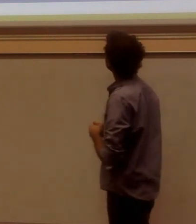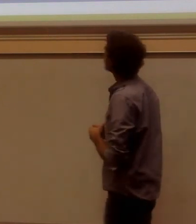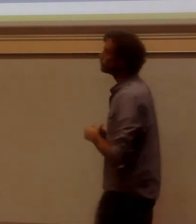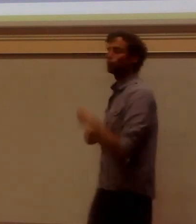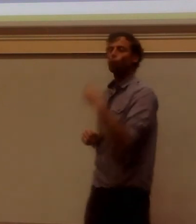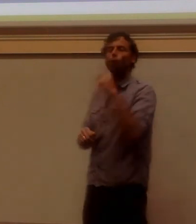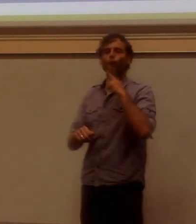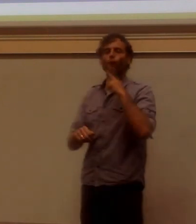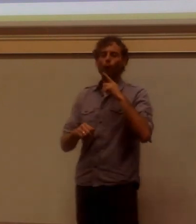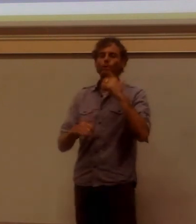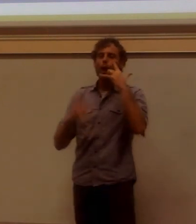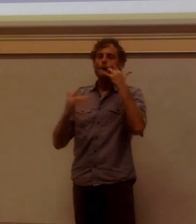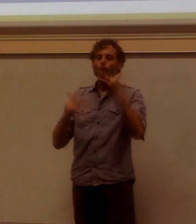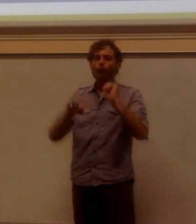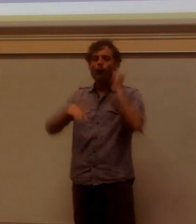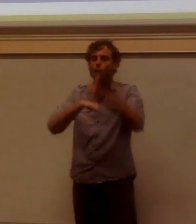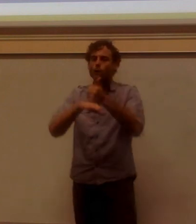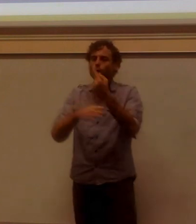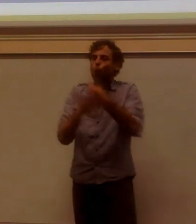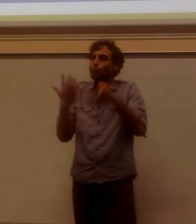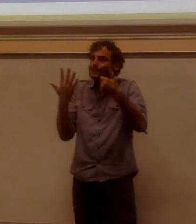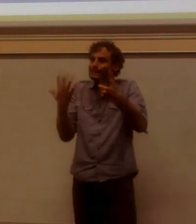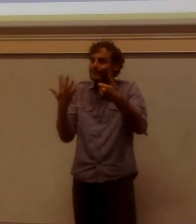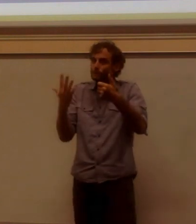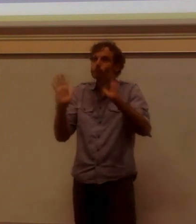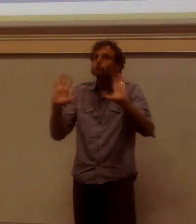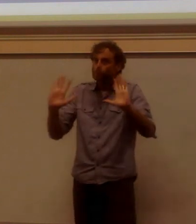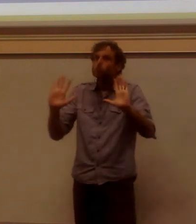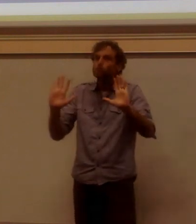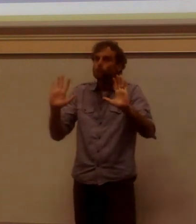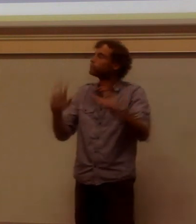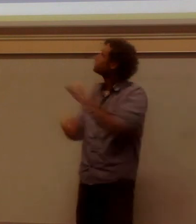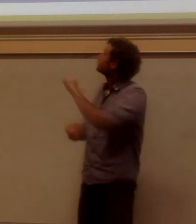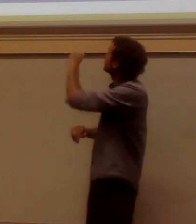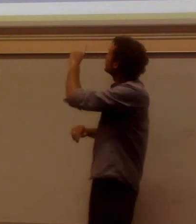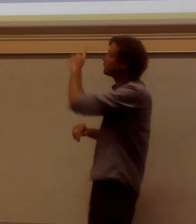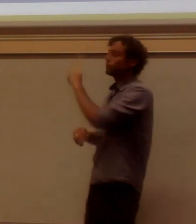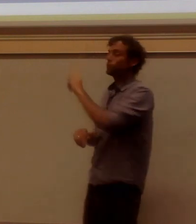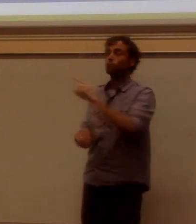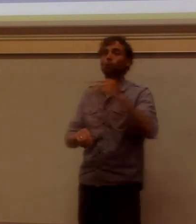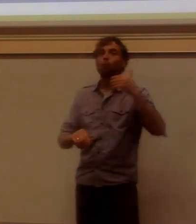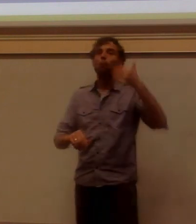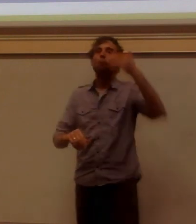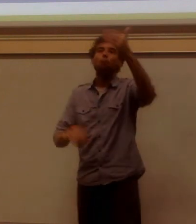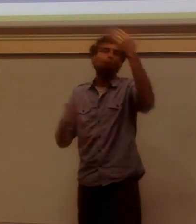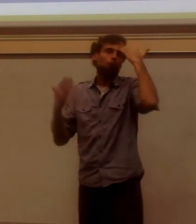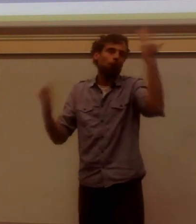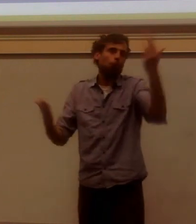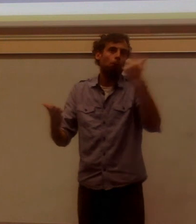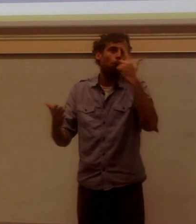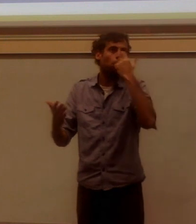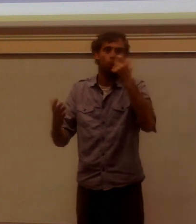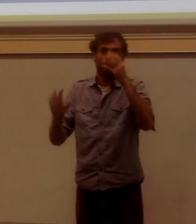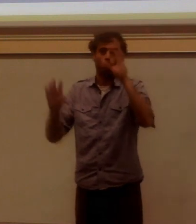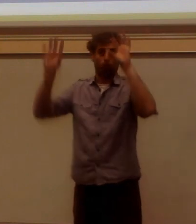six languages offered. Because it was only a pilot, we were only able to offer six languages, but hopefully in the future, if